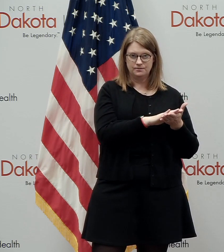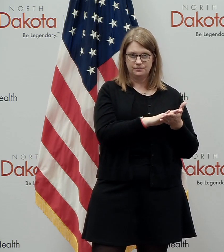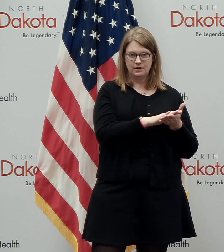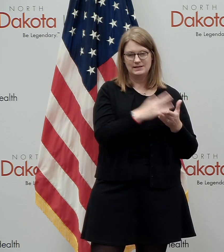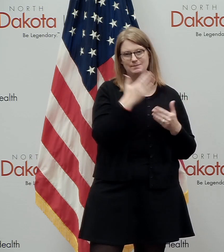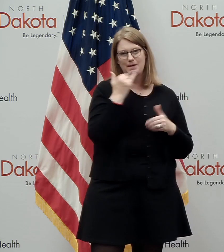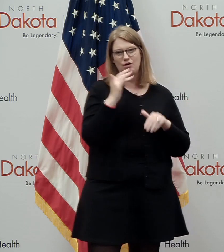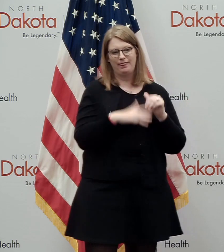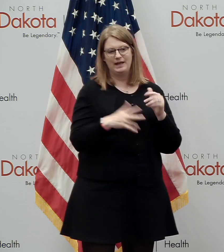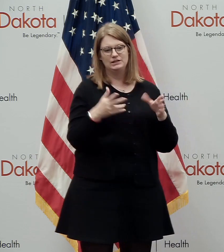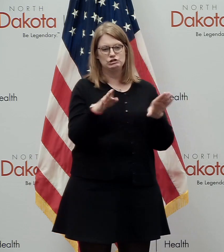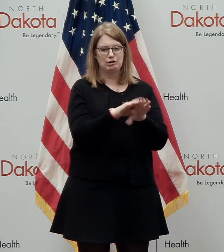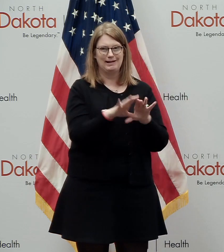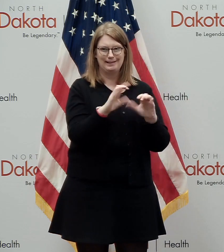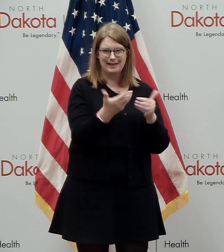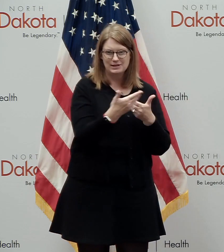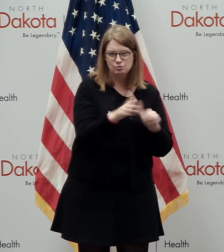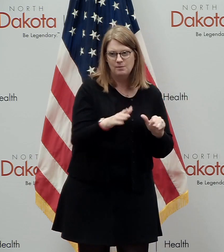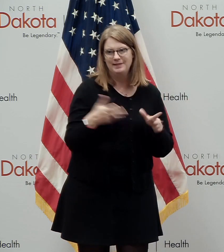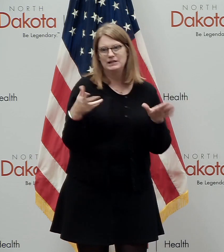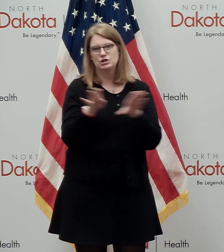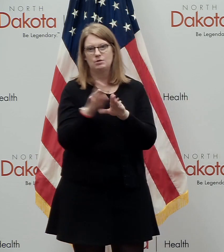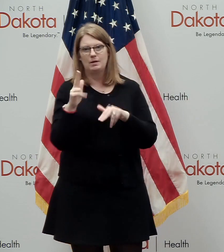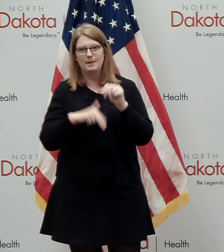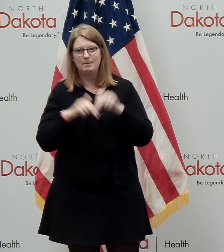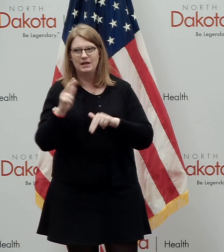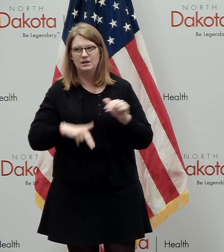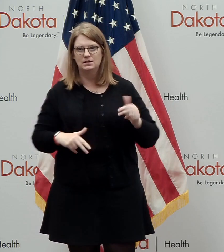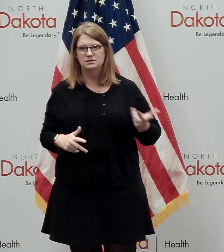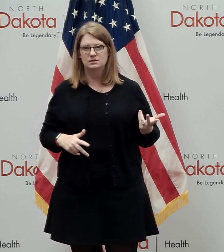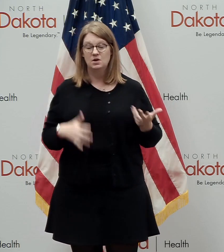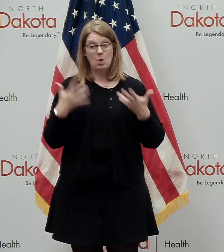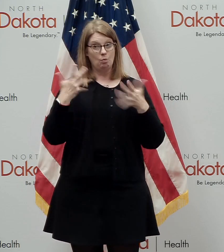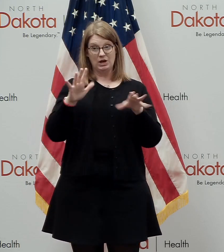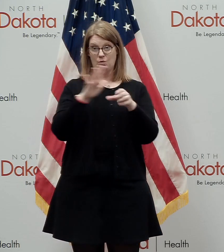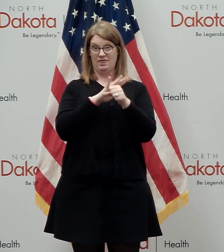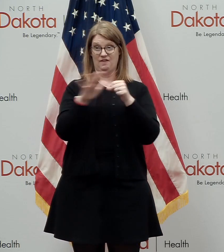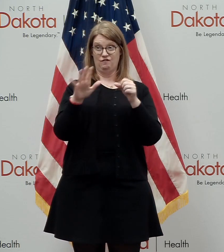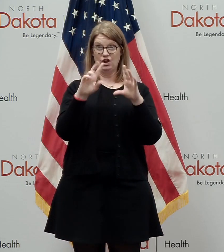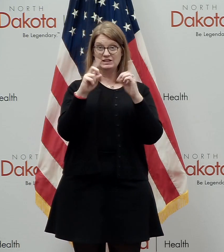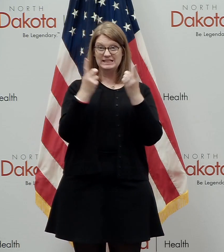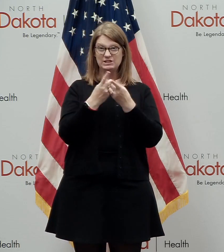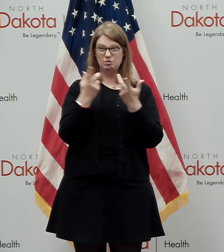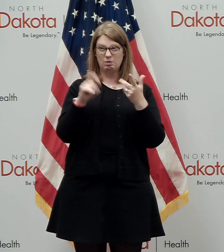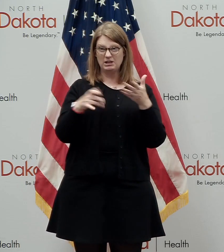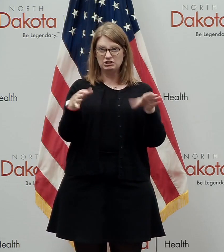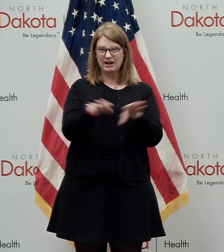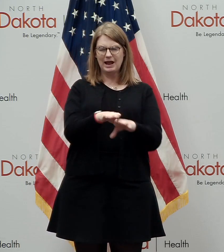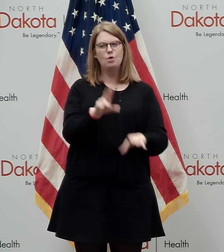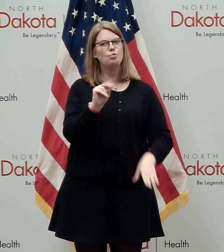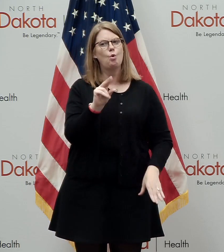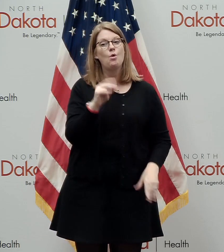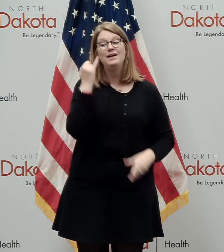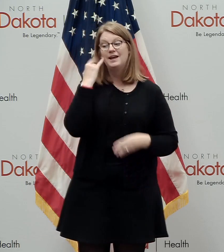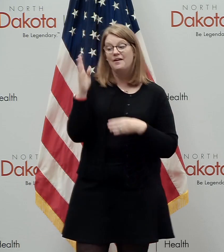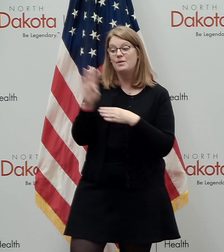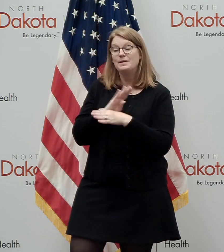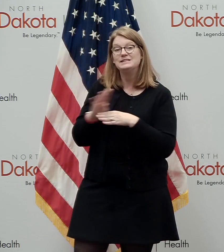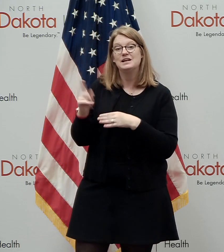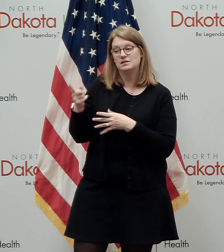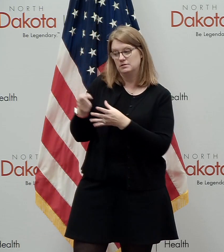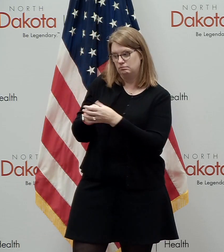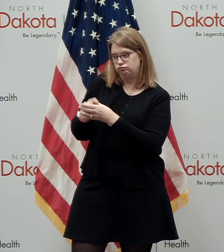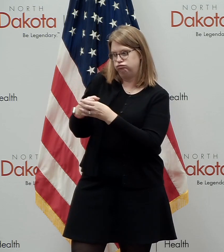down a classroom, next thing might be shutting down a building. We don't want to be shutting down districts, and the same thing for businesses. If a business has an